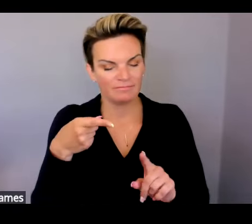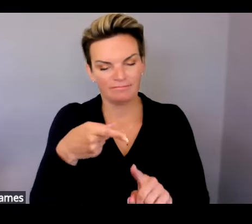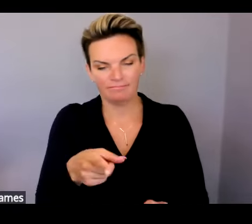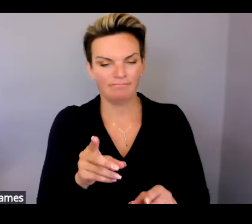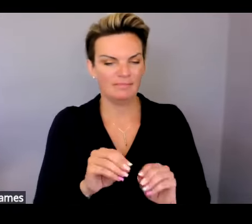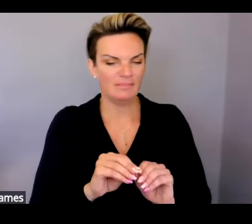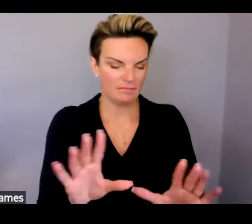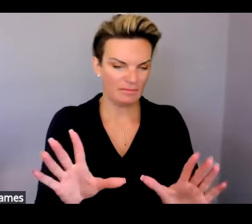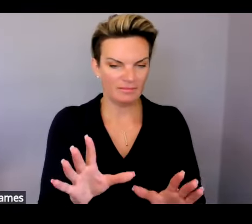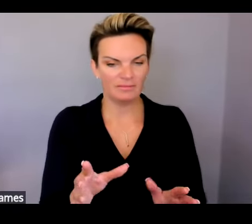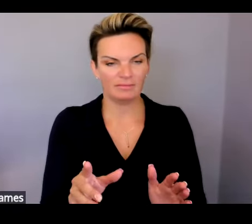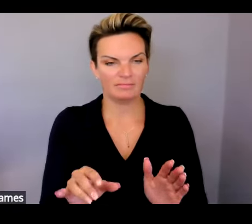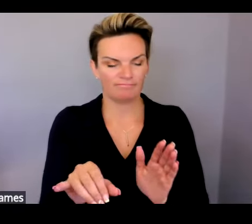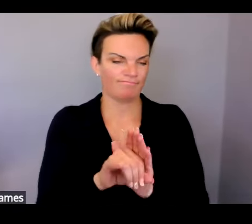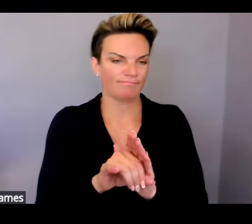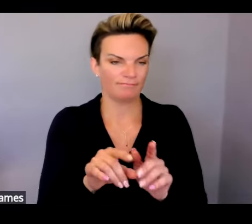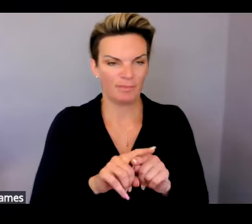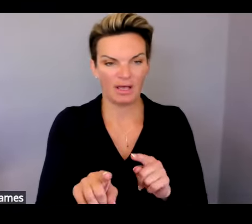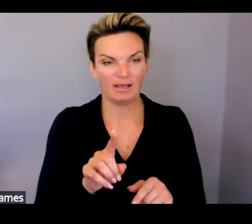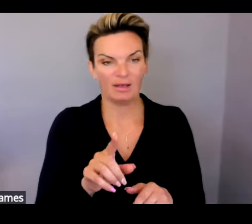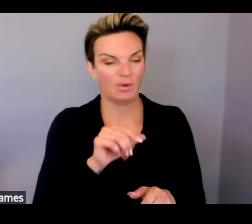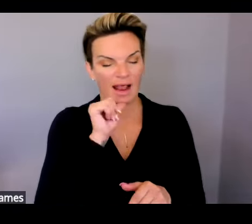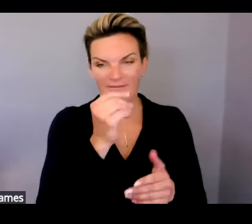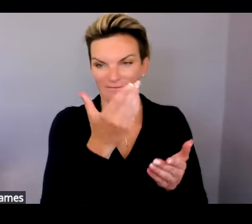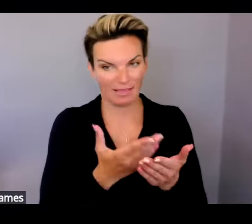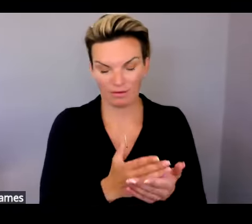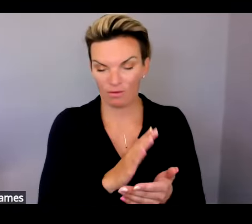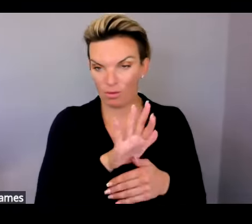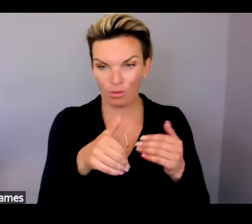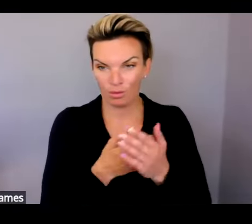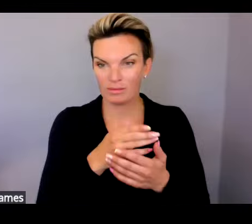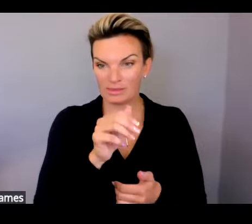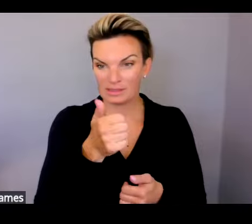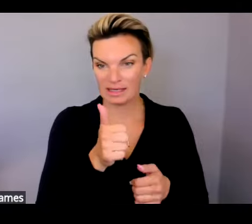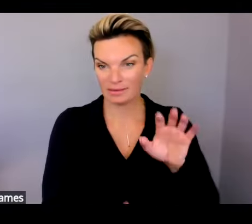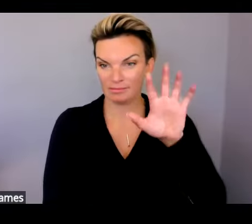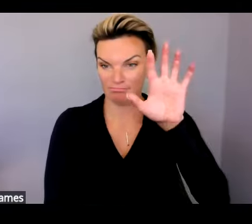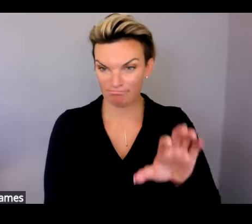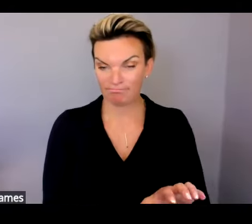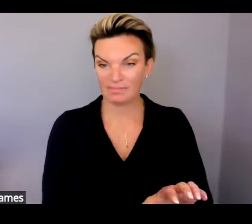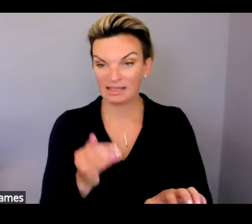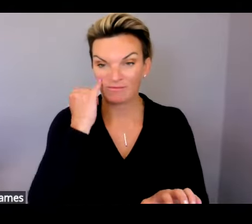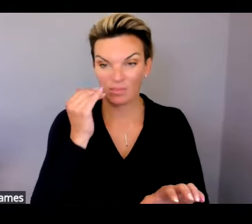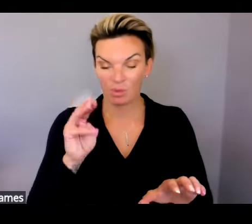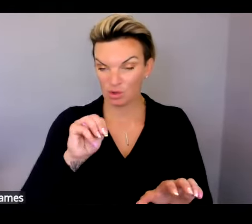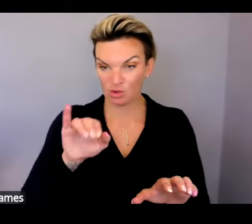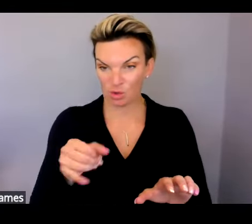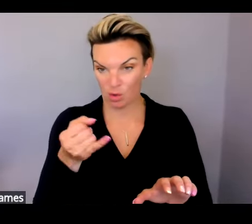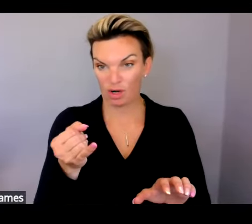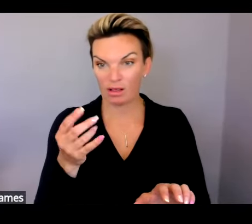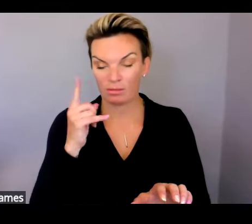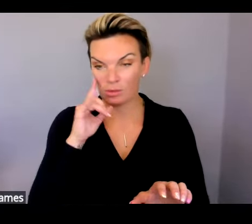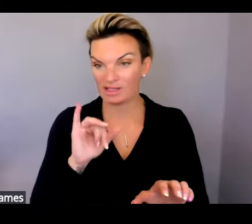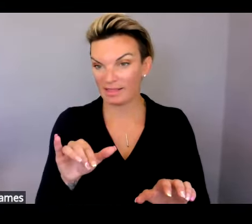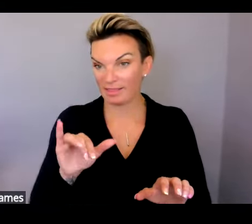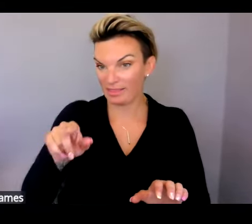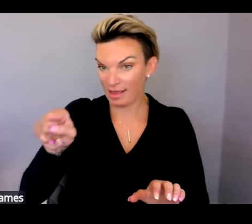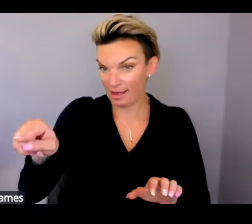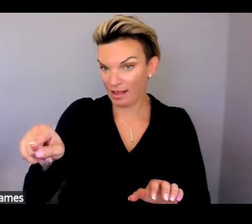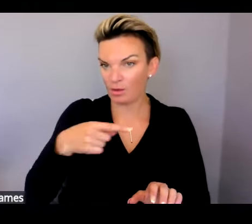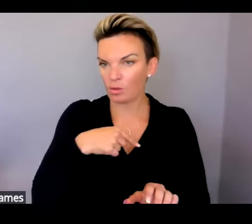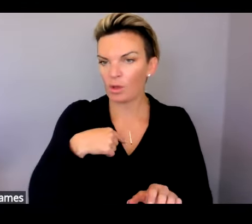invalidate all 10 per se. We'll take, if the majority is this way, those are the ones that we're going to consider